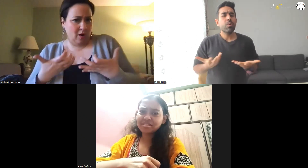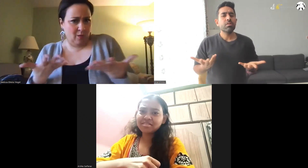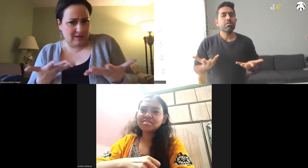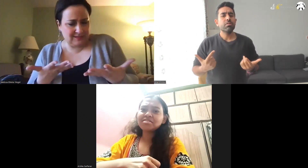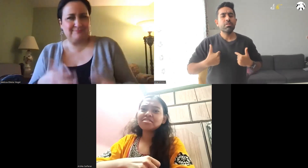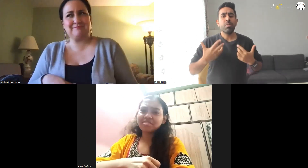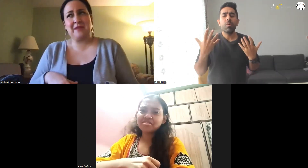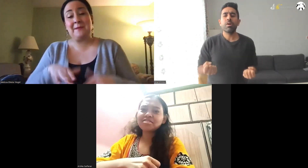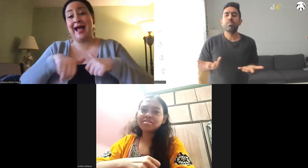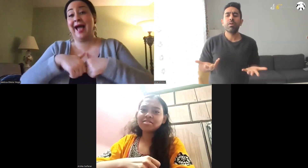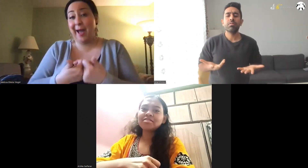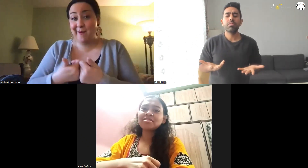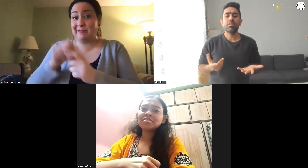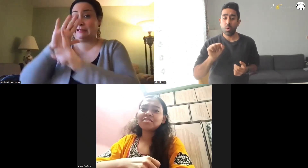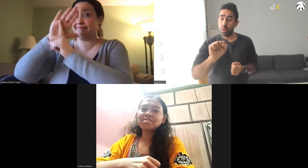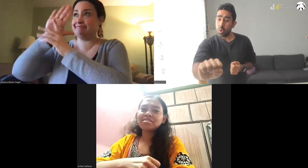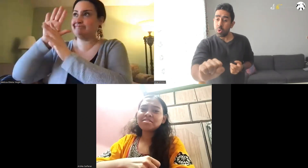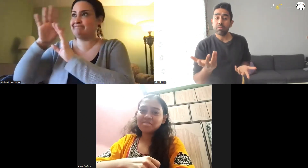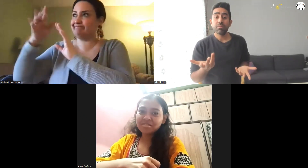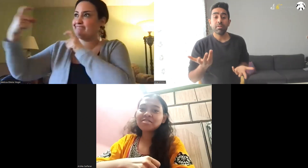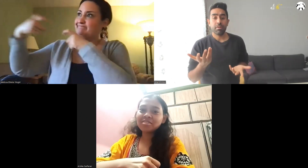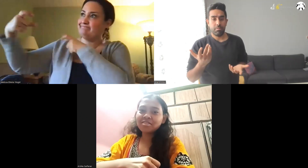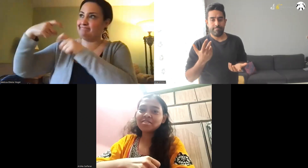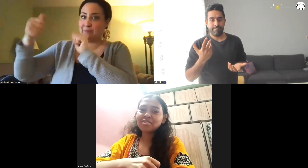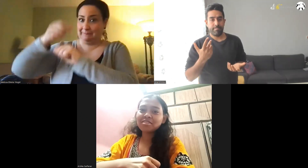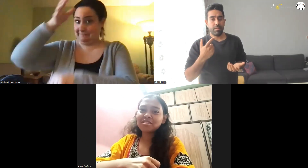say that what you want, you can go ahead with this.